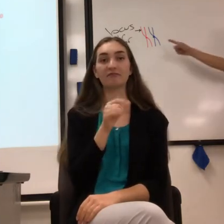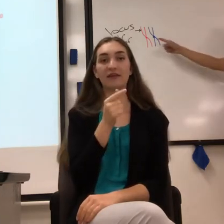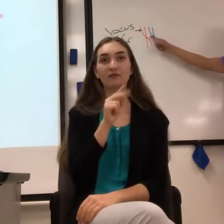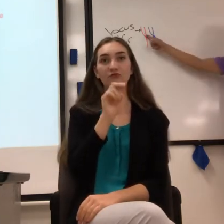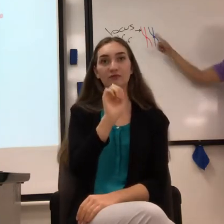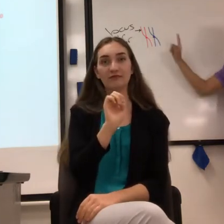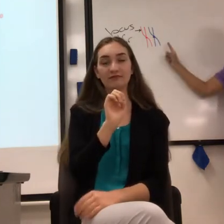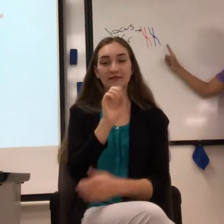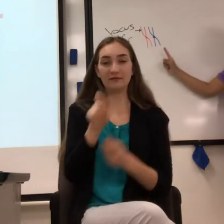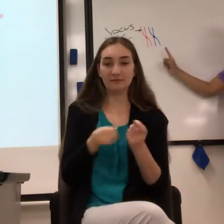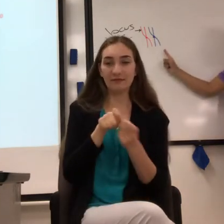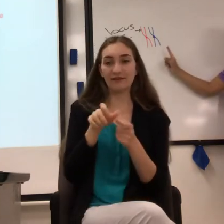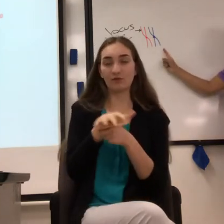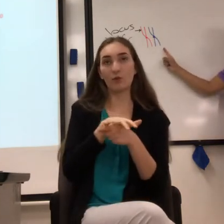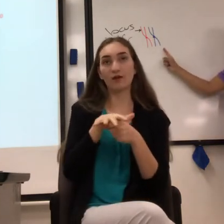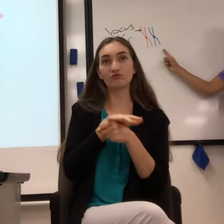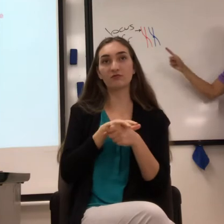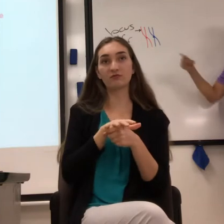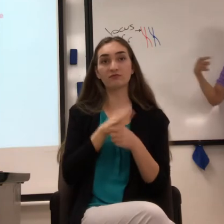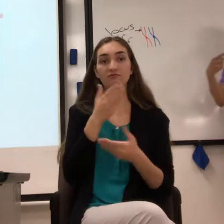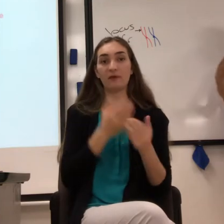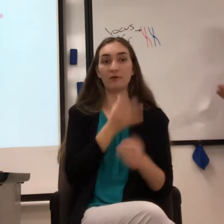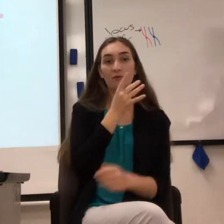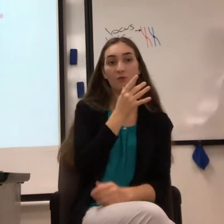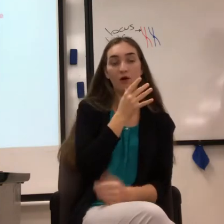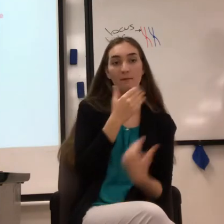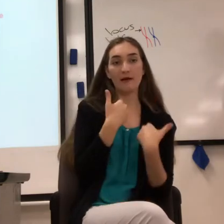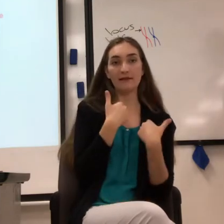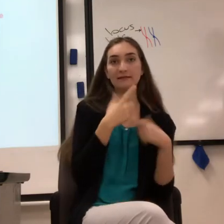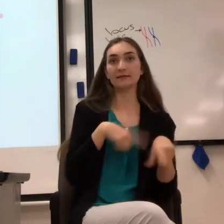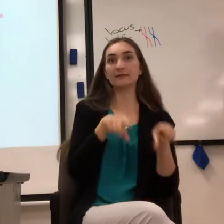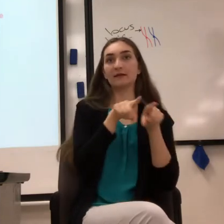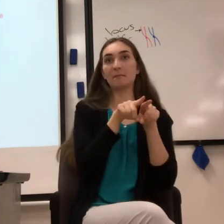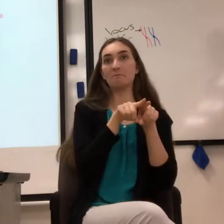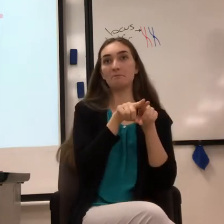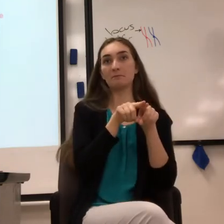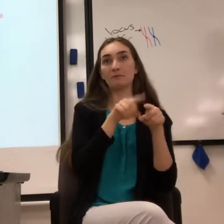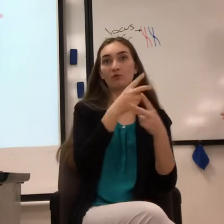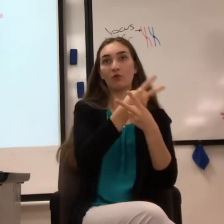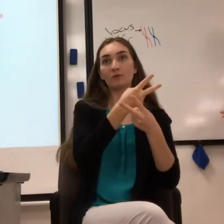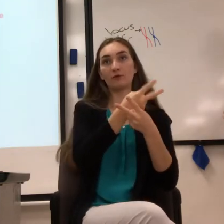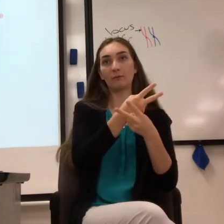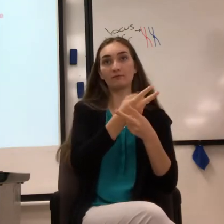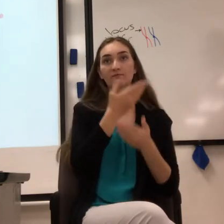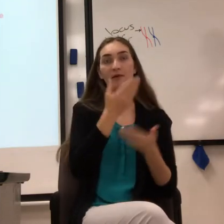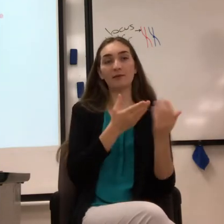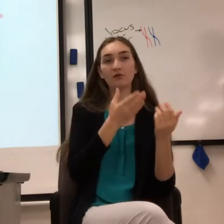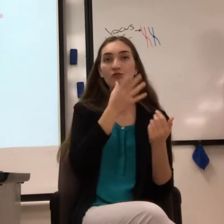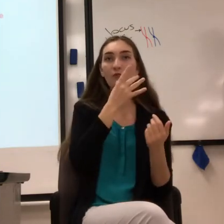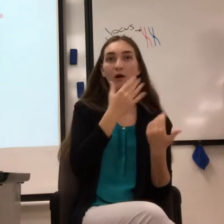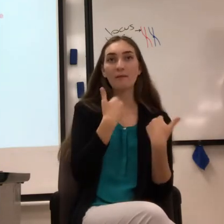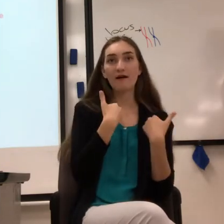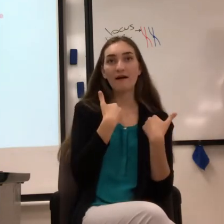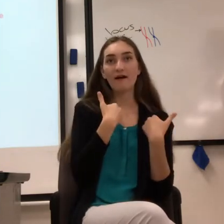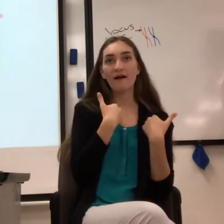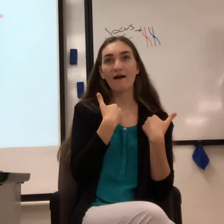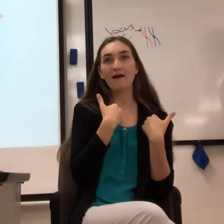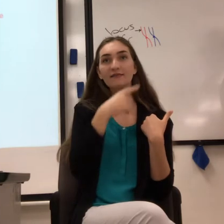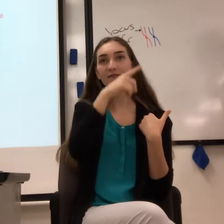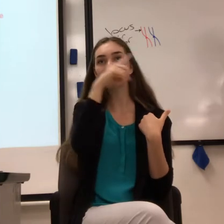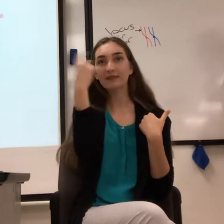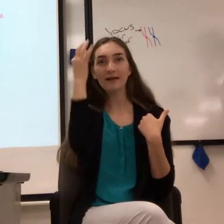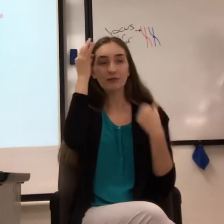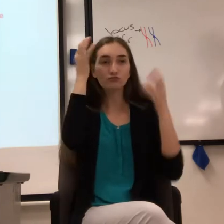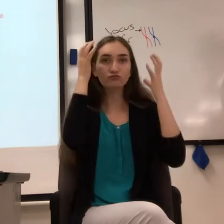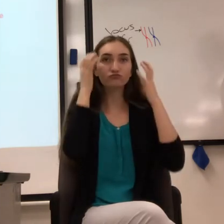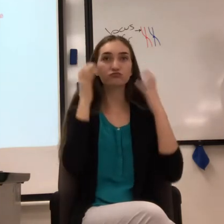there. Now your mom has the same chromosome. Maybe your hair color is different. Maybe it's curly black hair, I don't know. But the location of the gene on